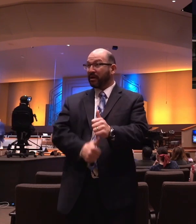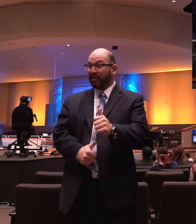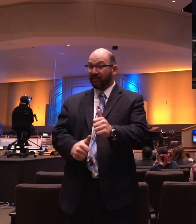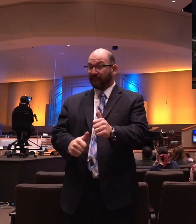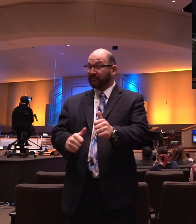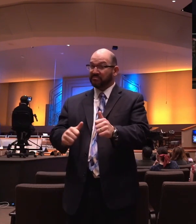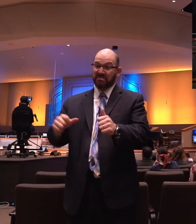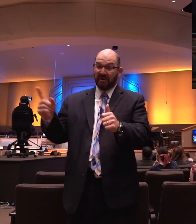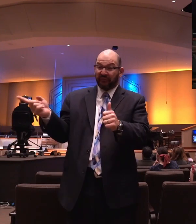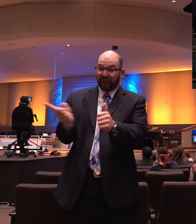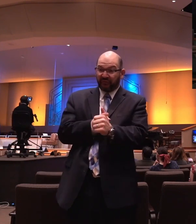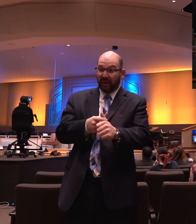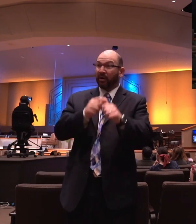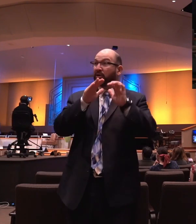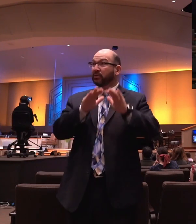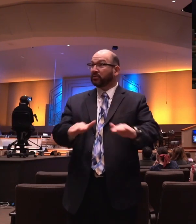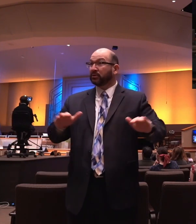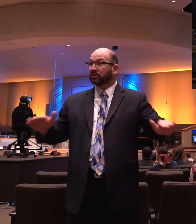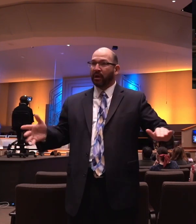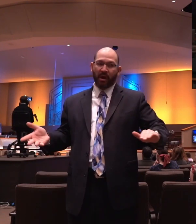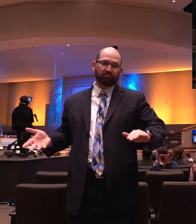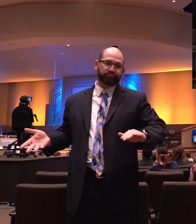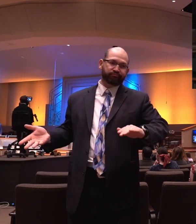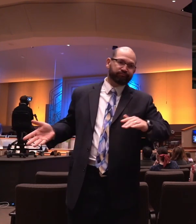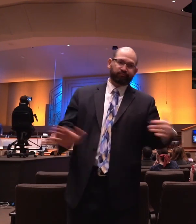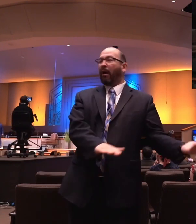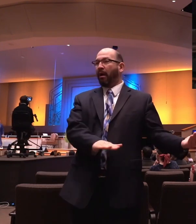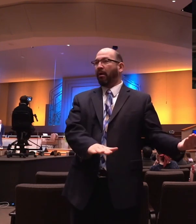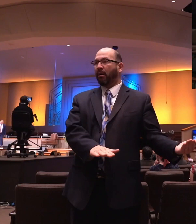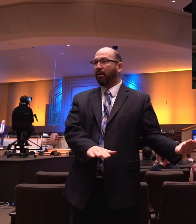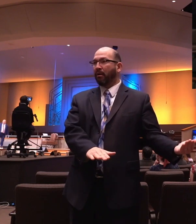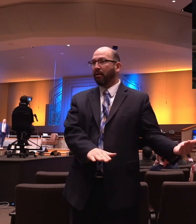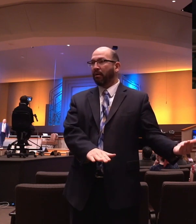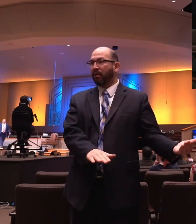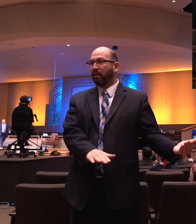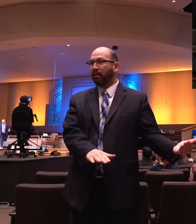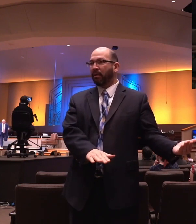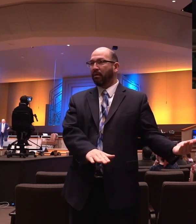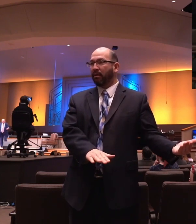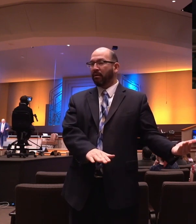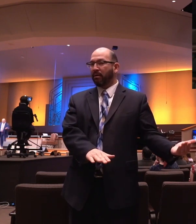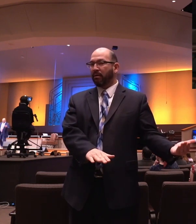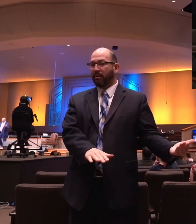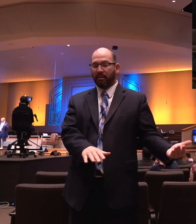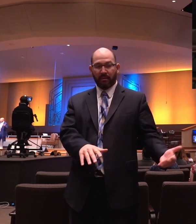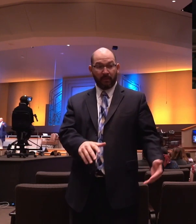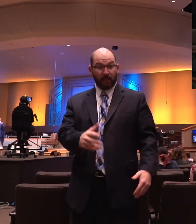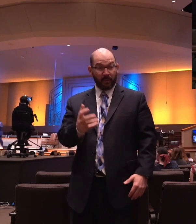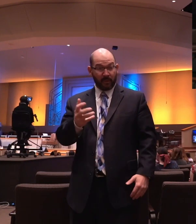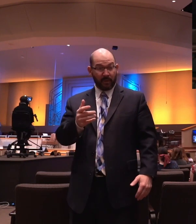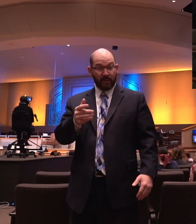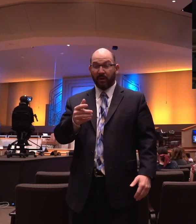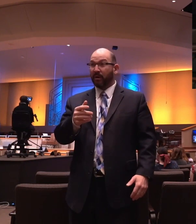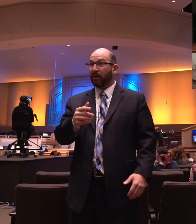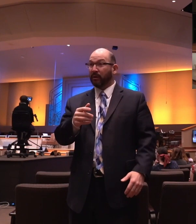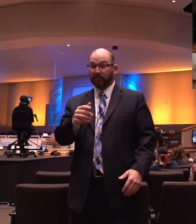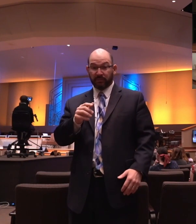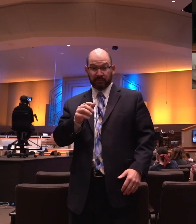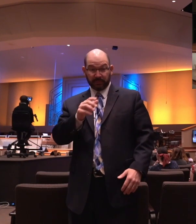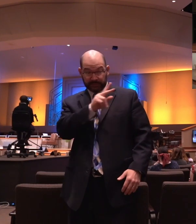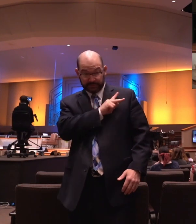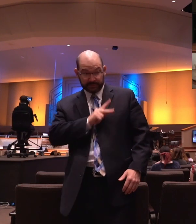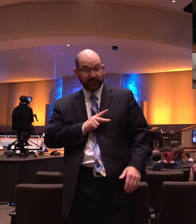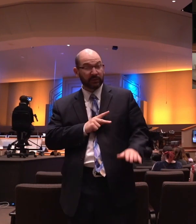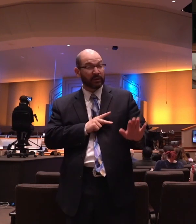in the family in the land of Egypt died unless they had put the blood on the doorpost. And Pharaoh's own child